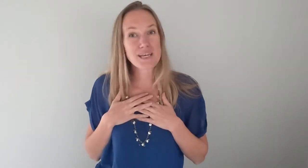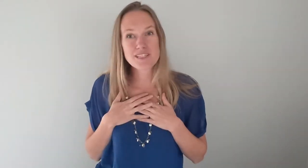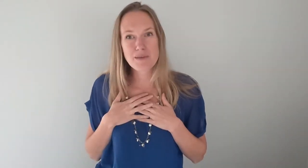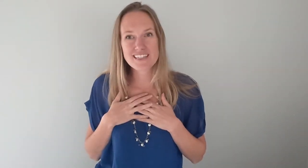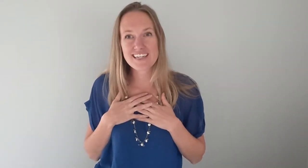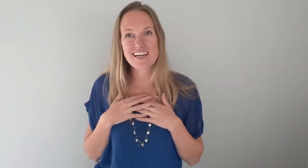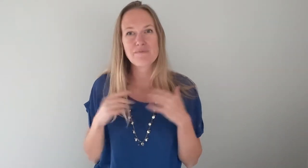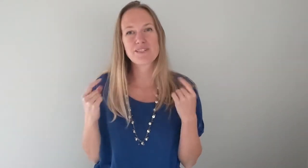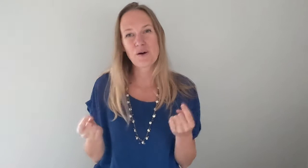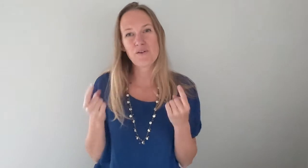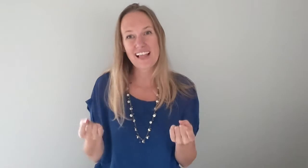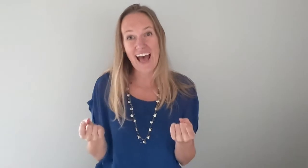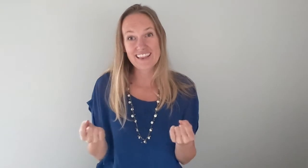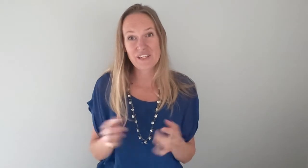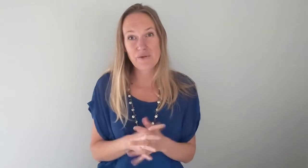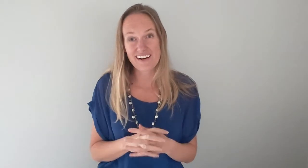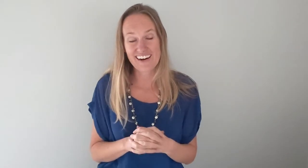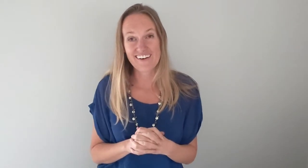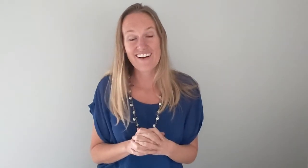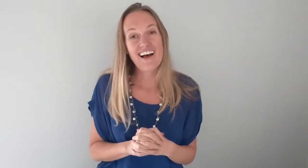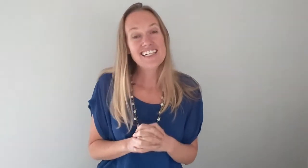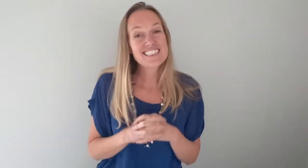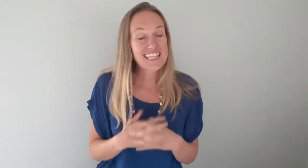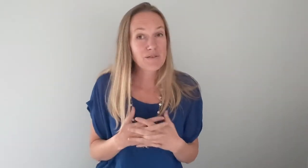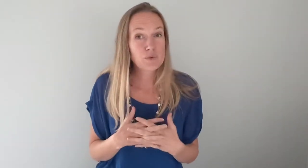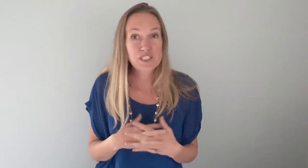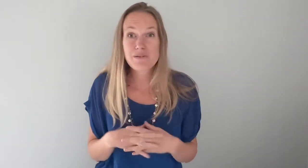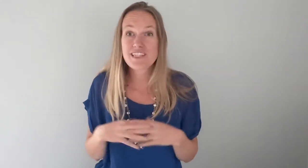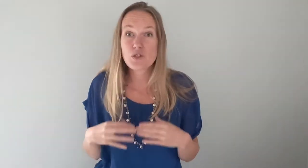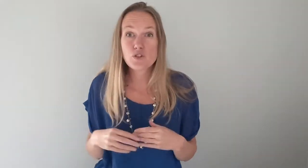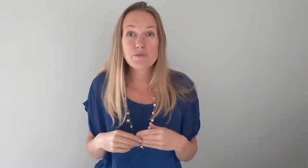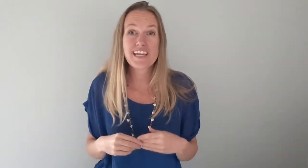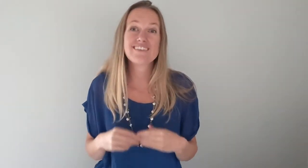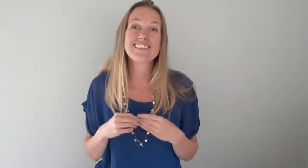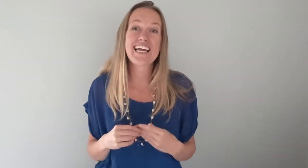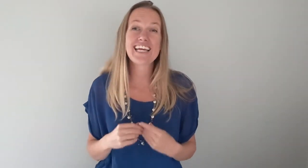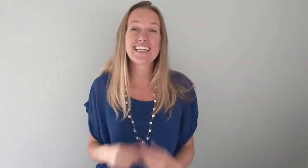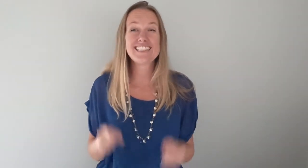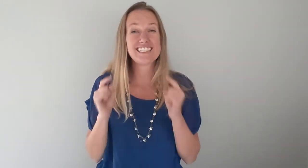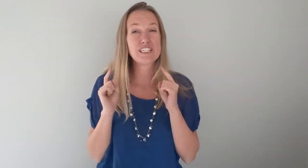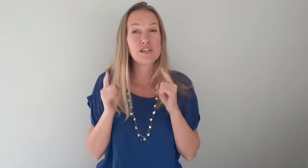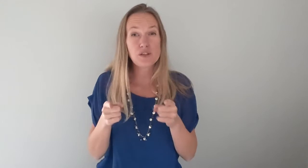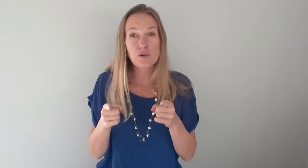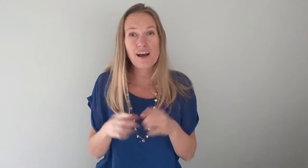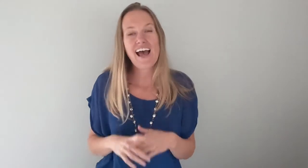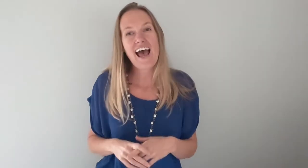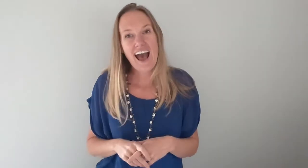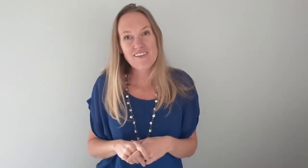is Mandy, and I'm so glad that you are here. Sign Language Worship is a YouTube channel dedicated to teaching you how to use